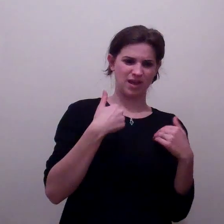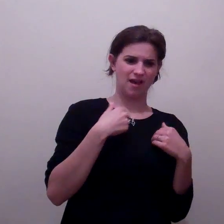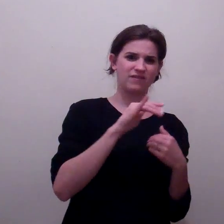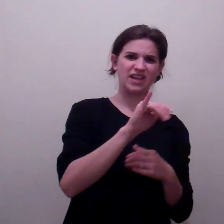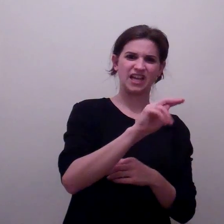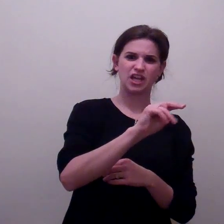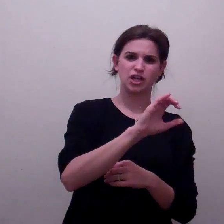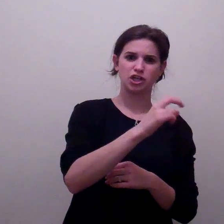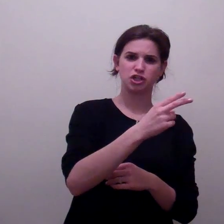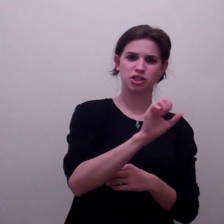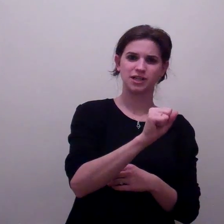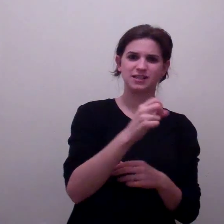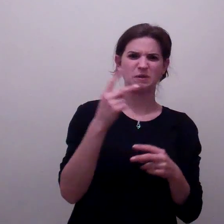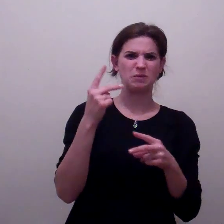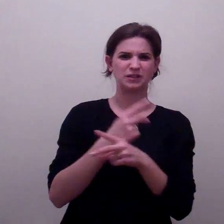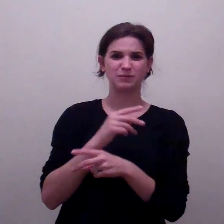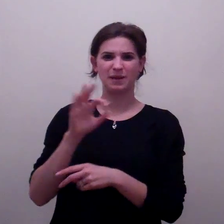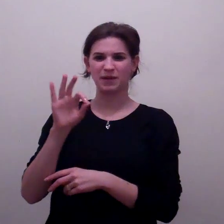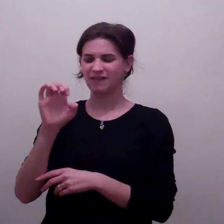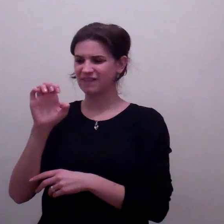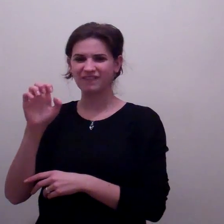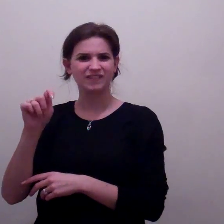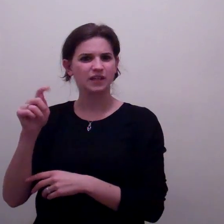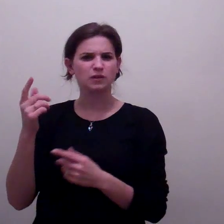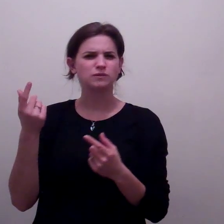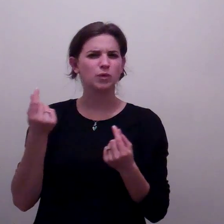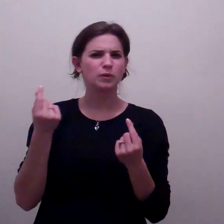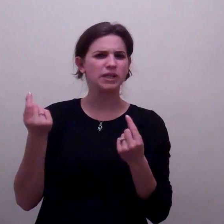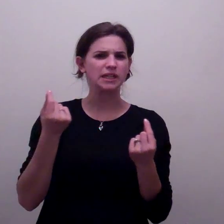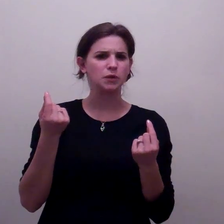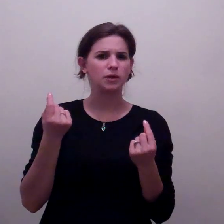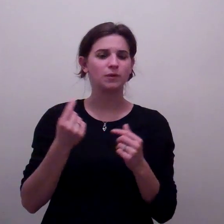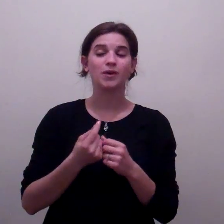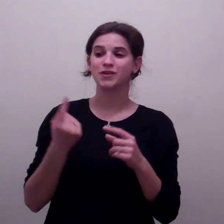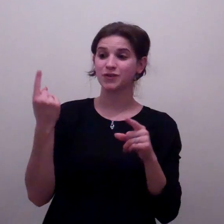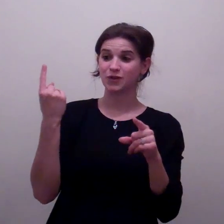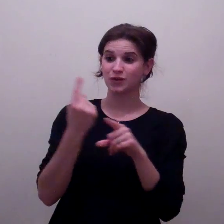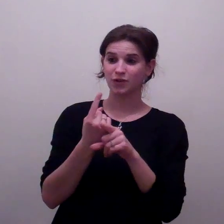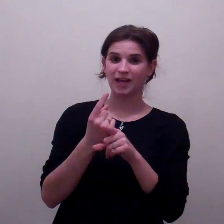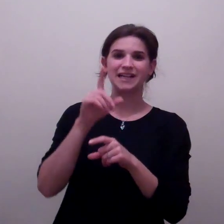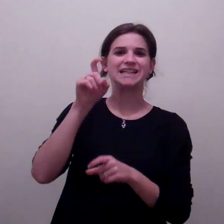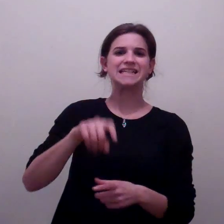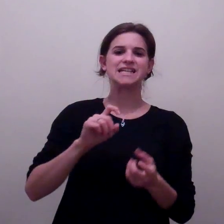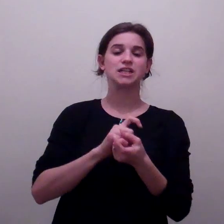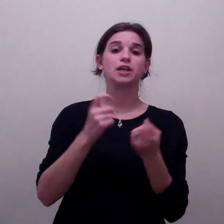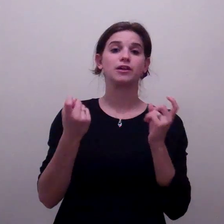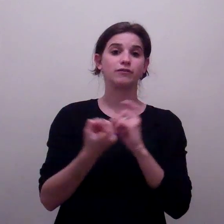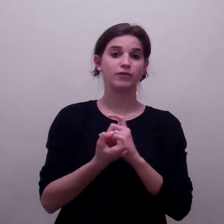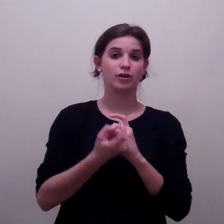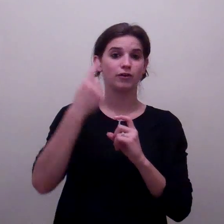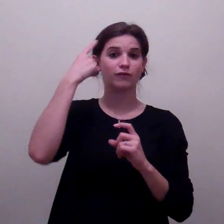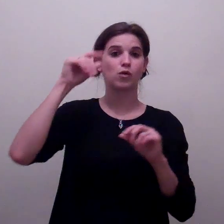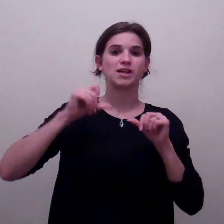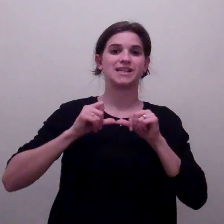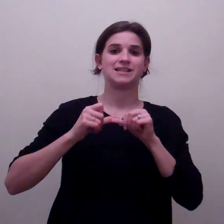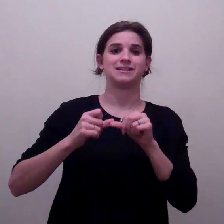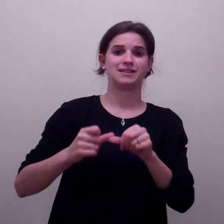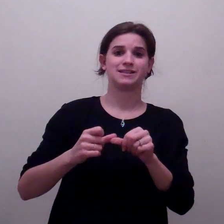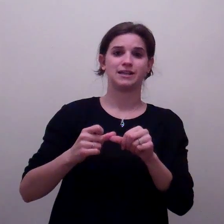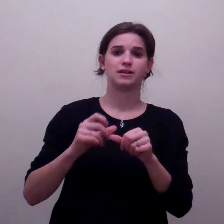right, we have to convert in order to end up with consistent units of measurement. Oops, there's